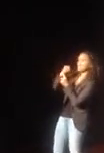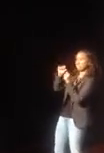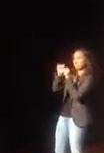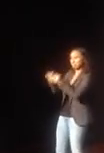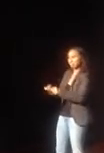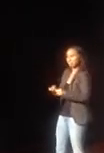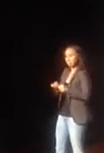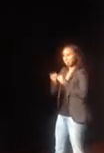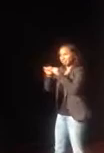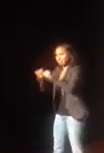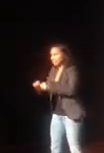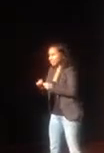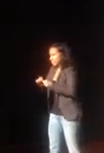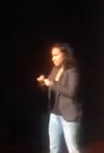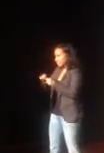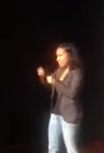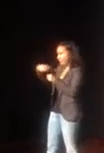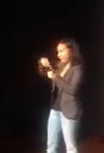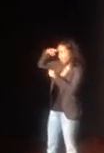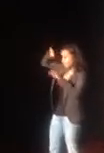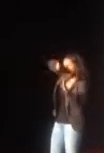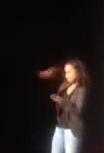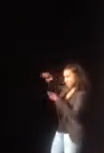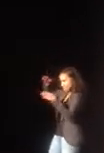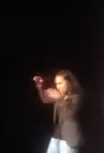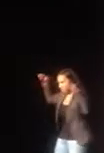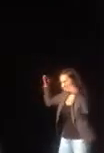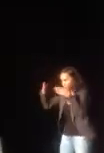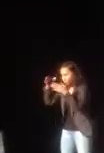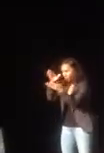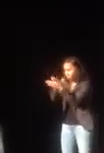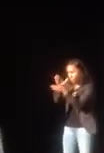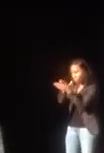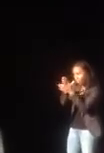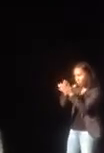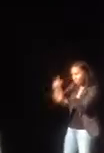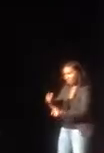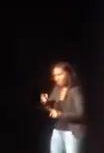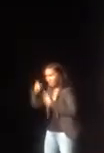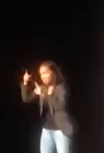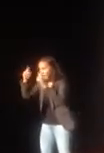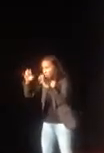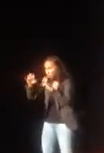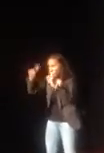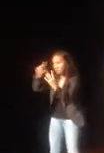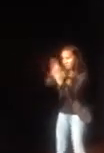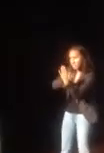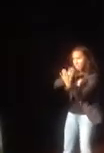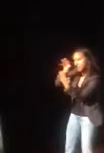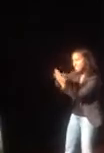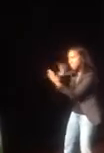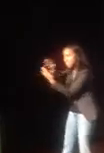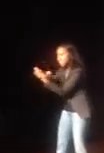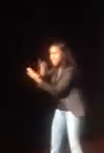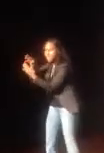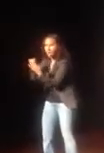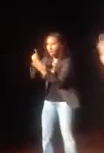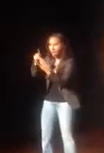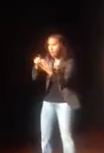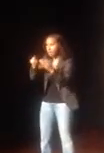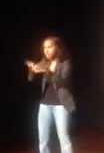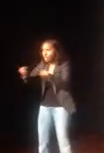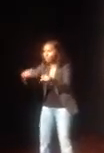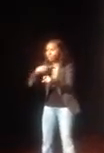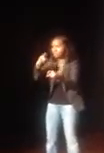I excelled beyond all expectations. Scholarships to college, paid internships, rewarding career opportunities,